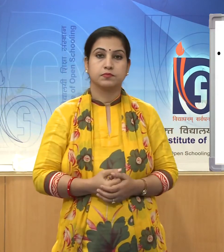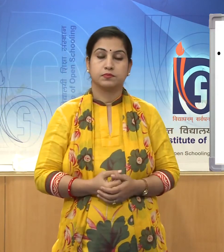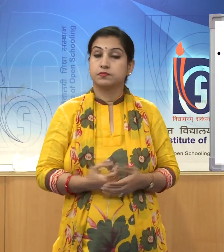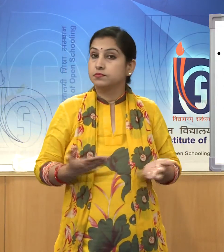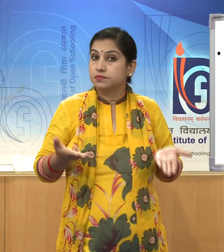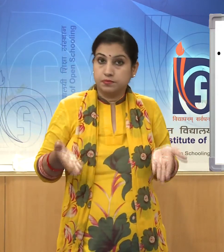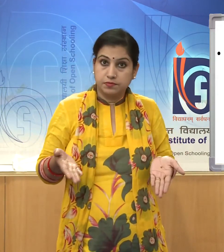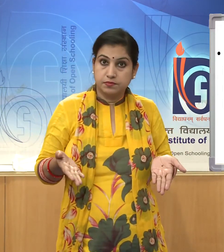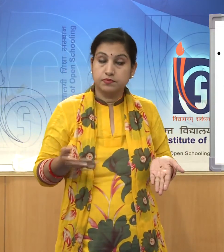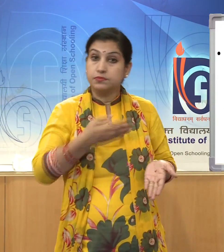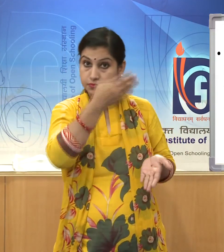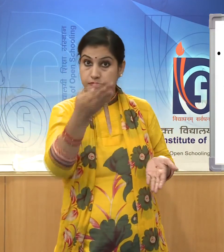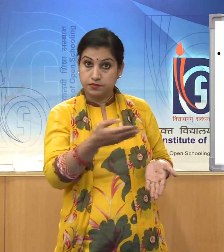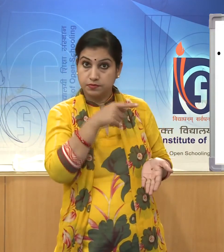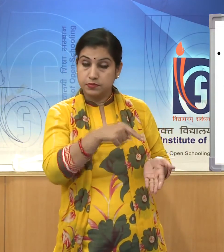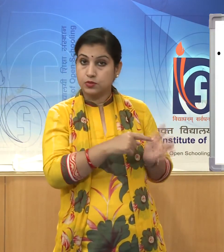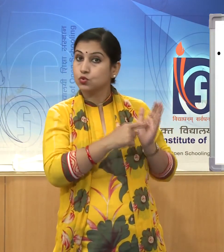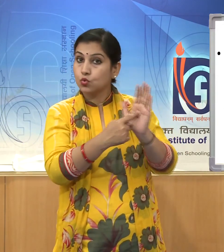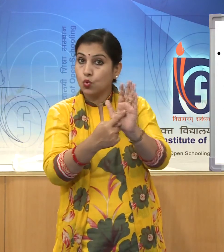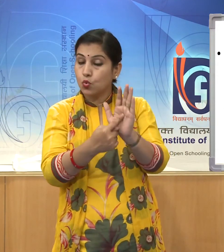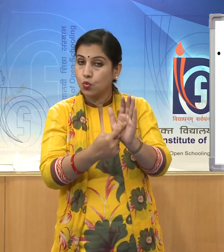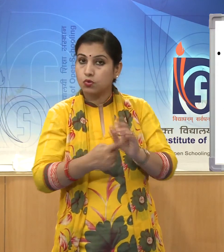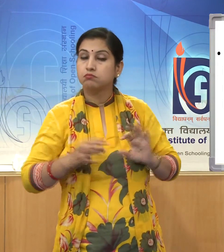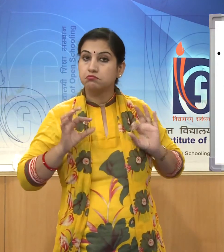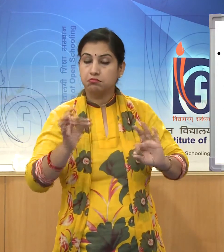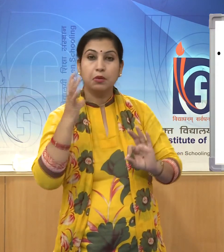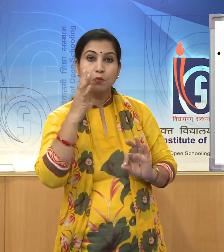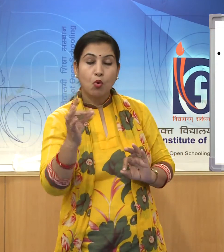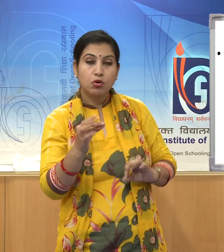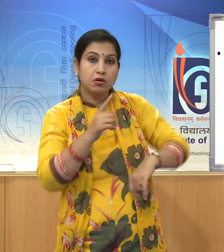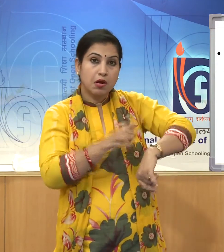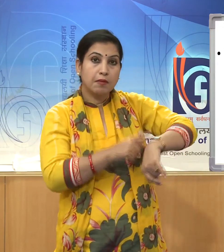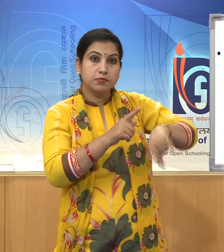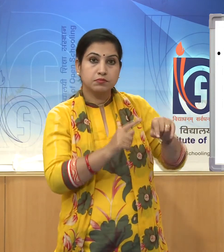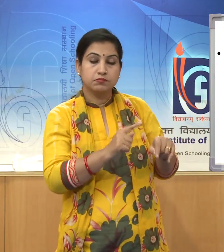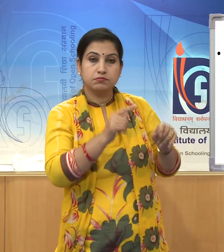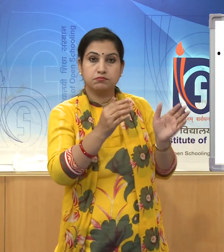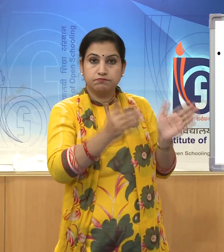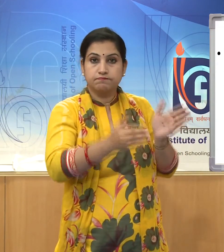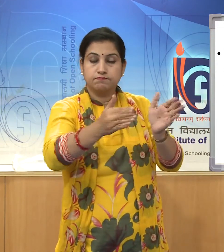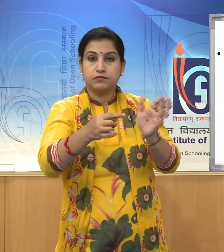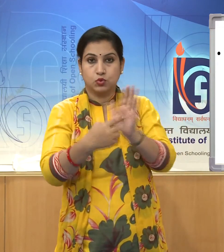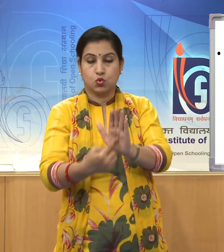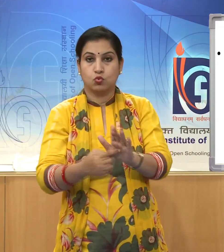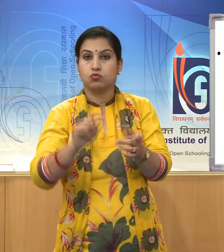Though they represented important phases in these new